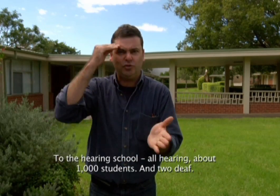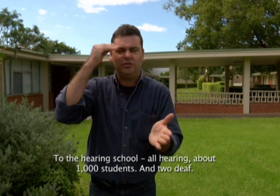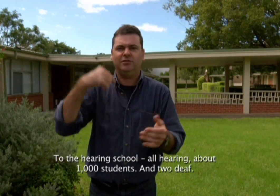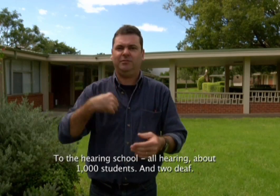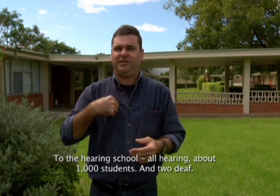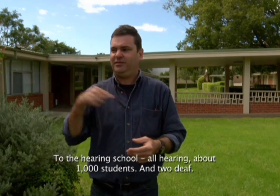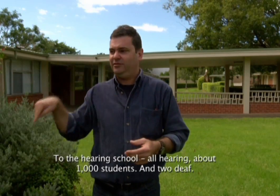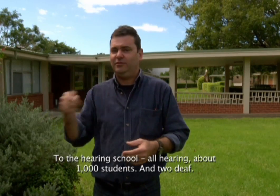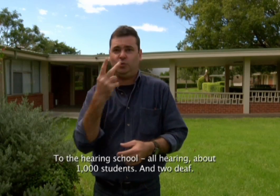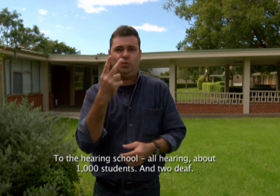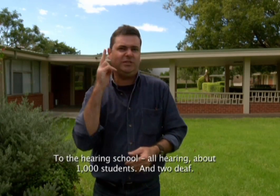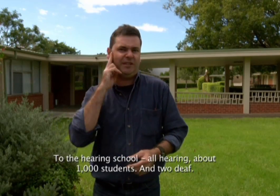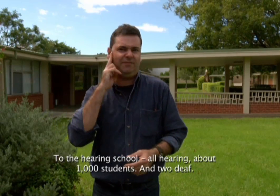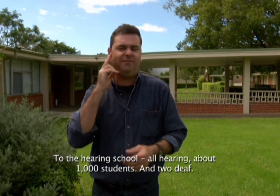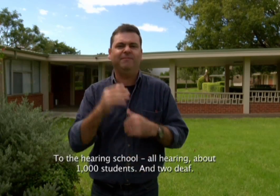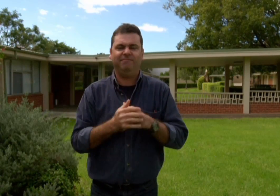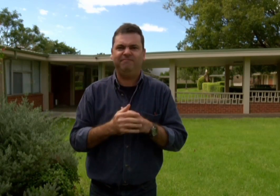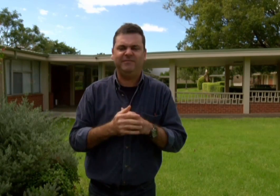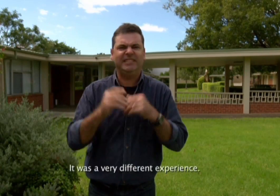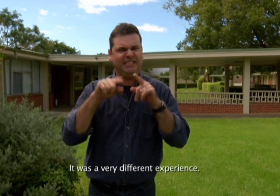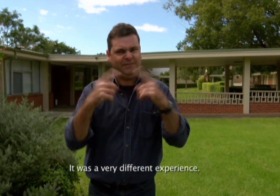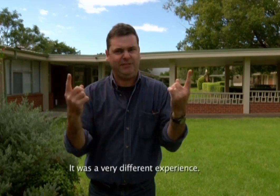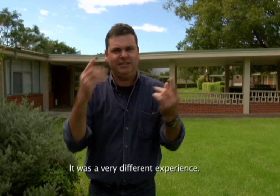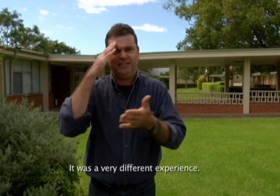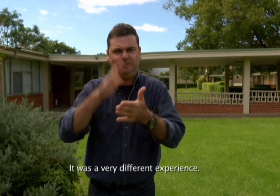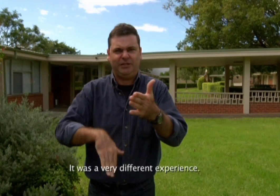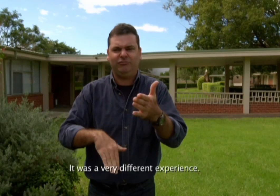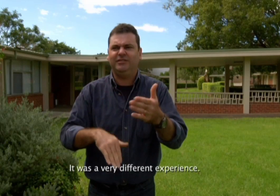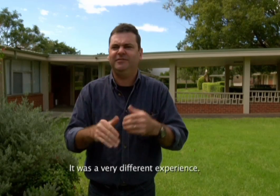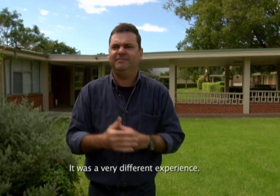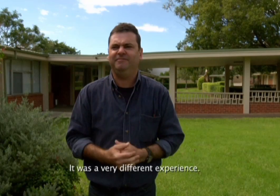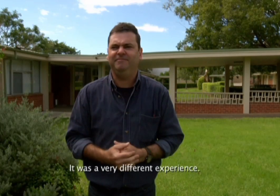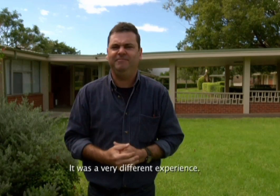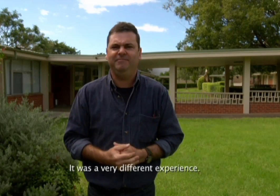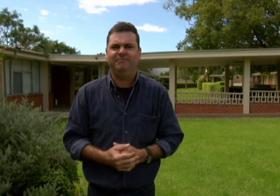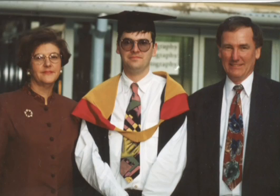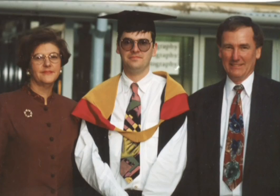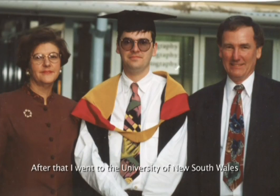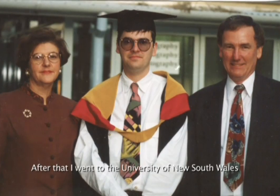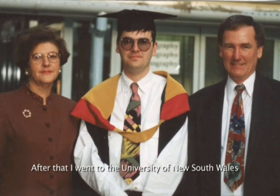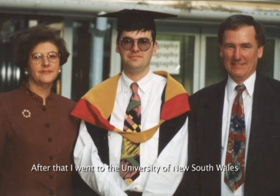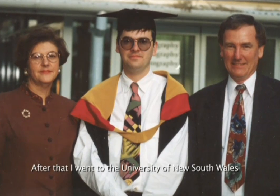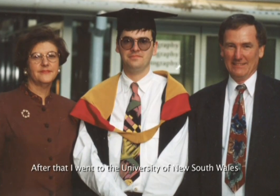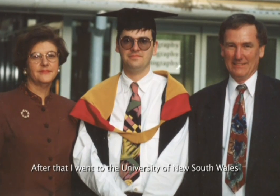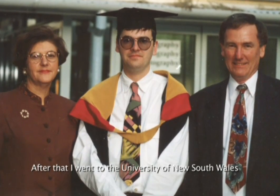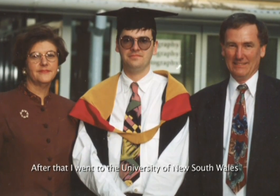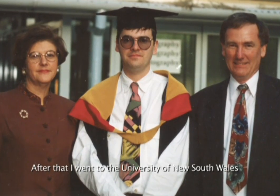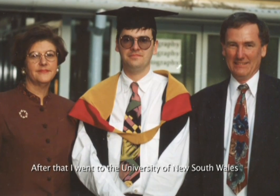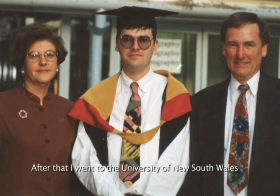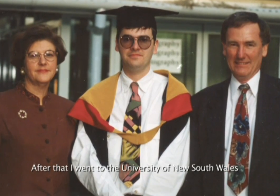students and 2 deaf. It was a very different experience. Then after that I went to the